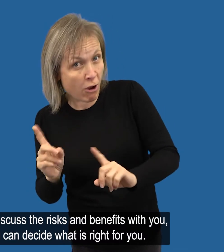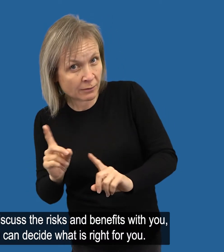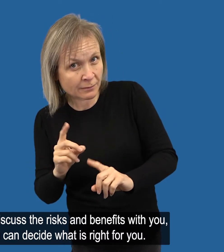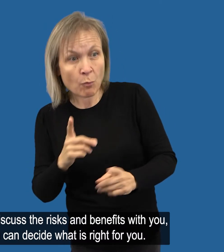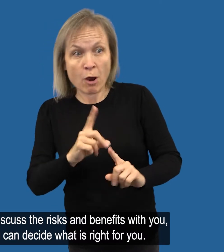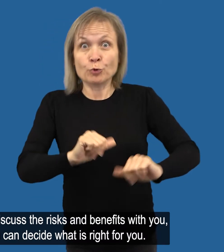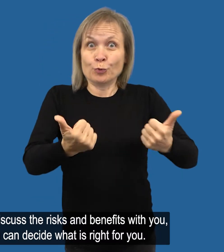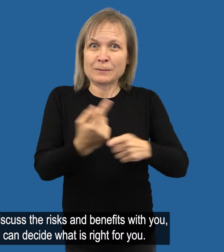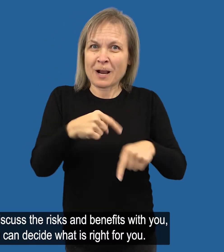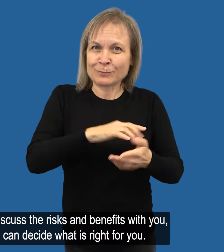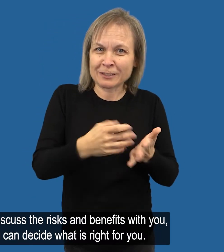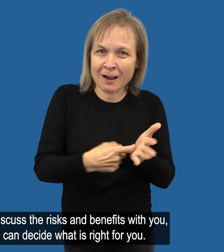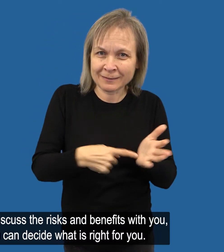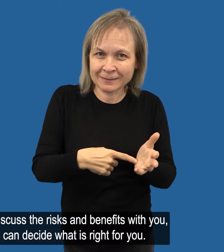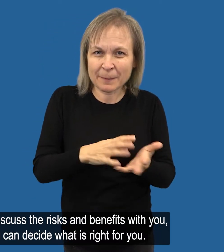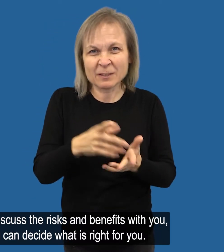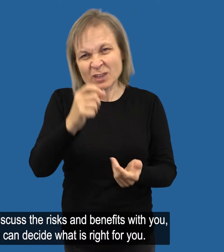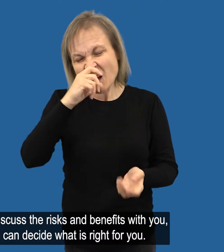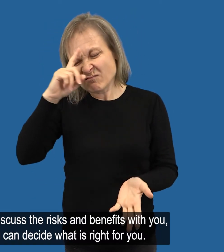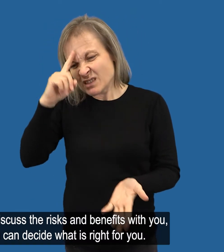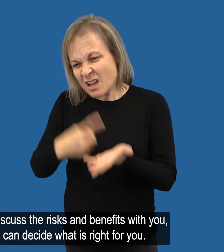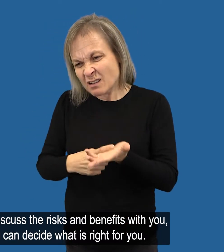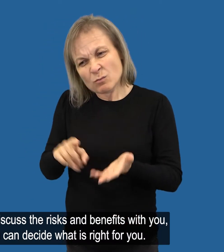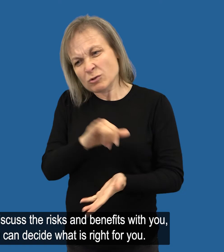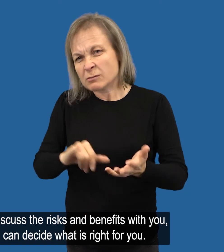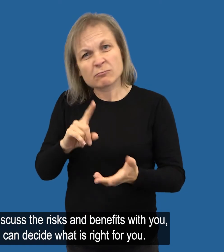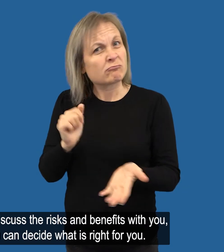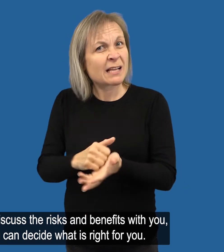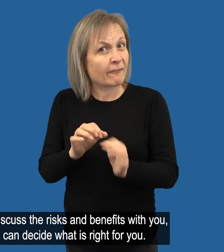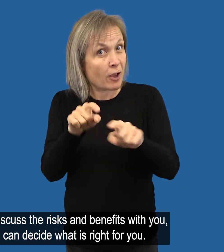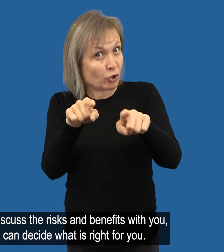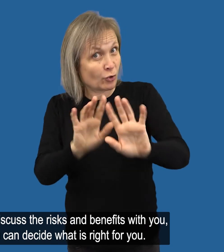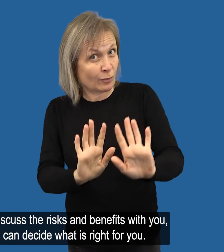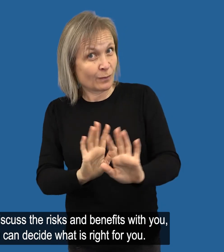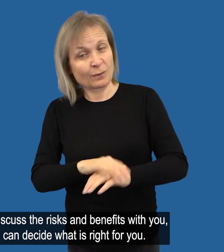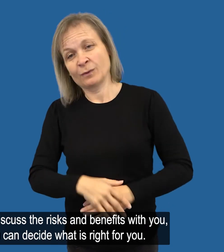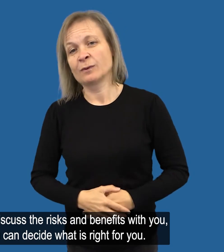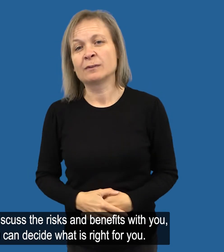They can discuss the risks and benefits with you so you can decide what is right for you.